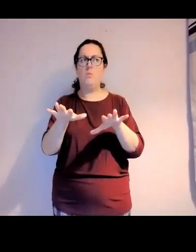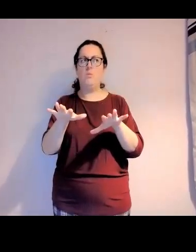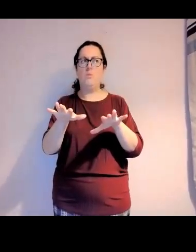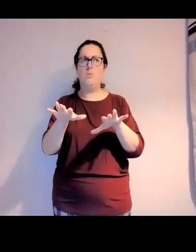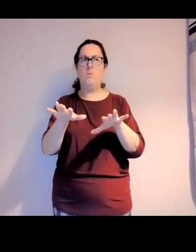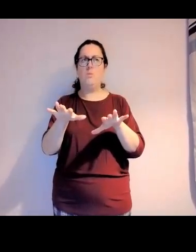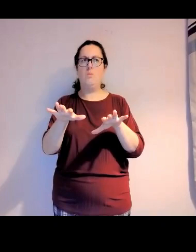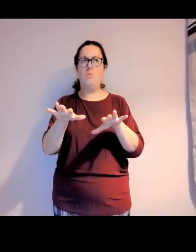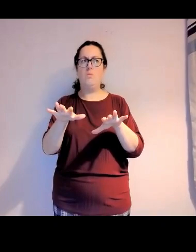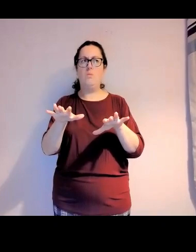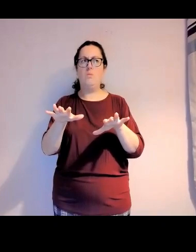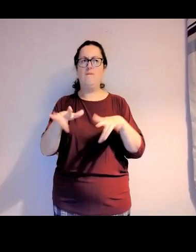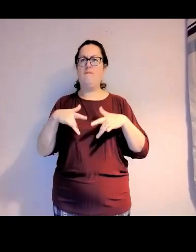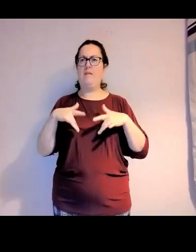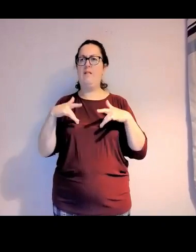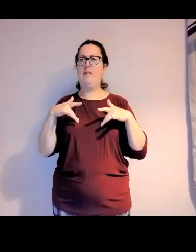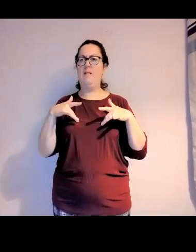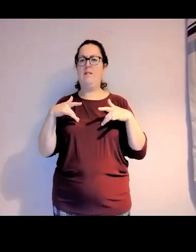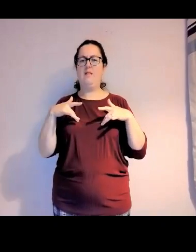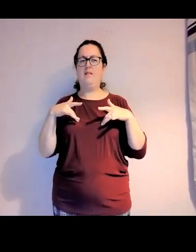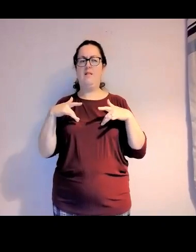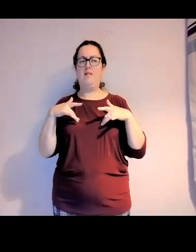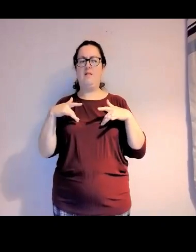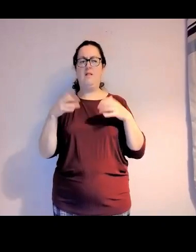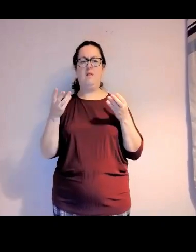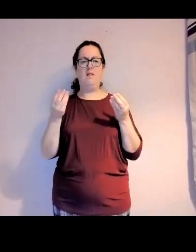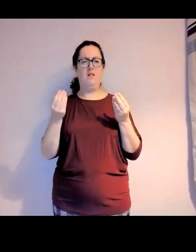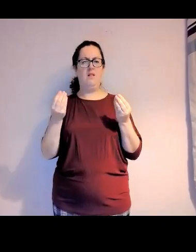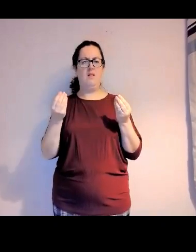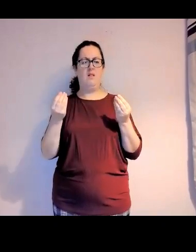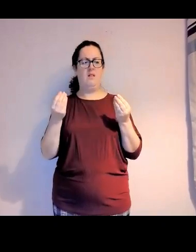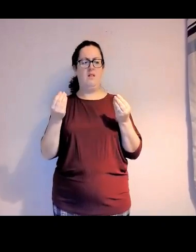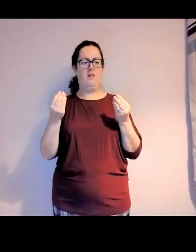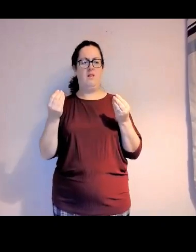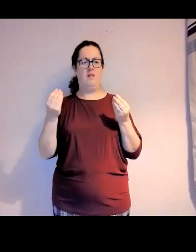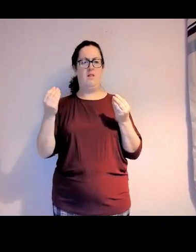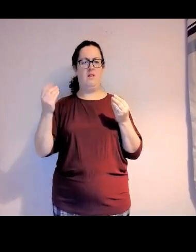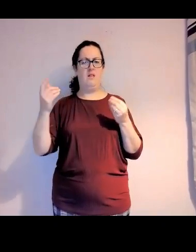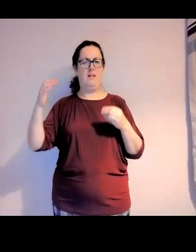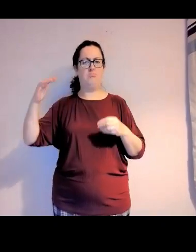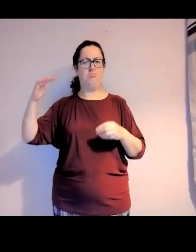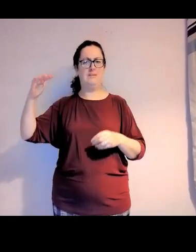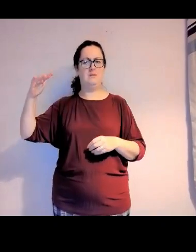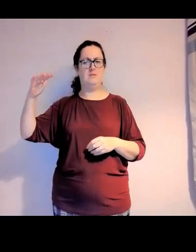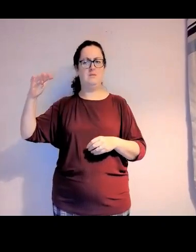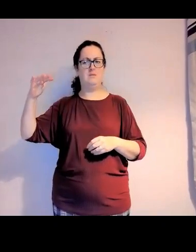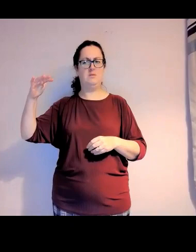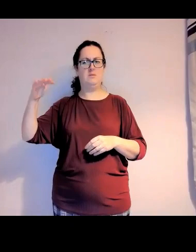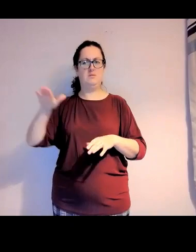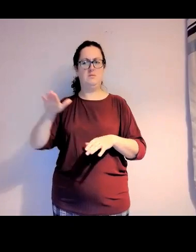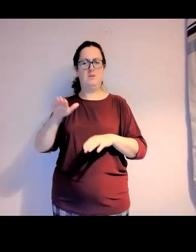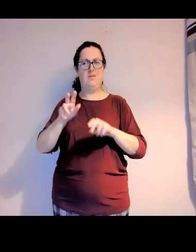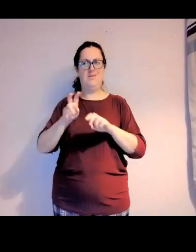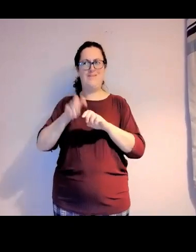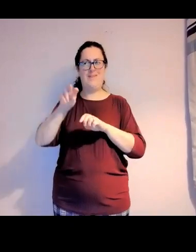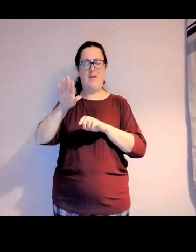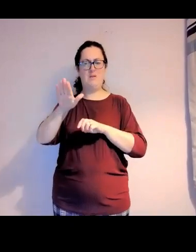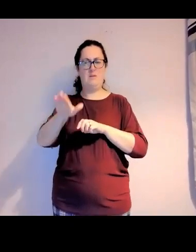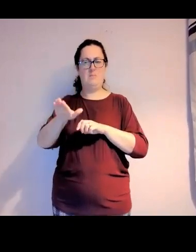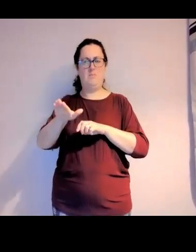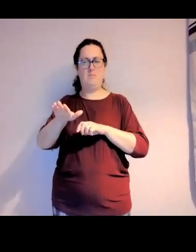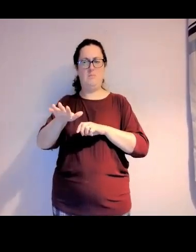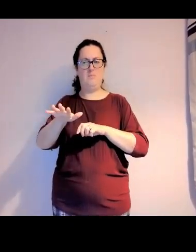there, I feel something. What is it? A presence. My step on the stair, an aching